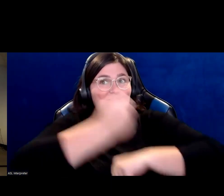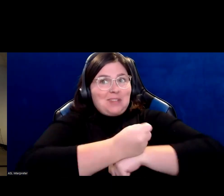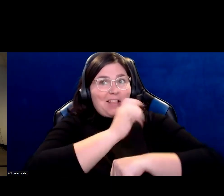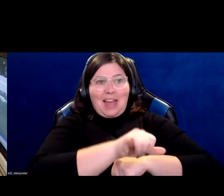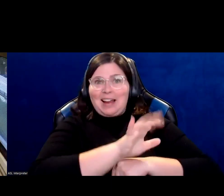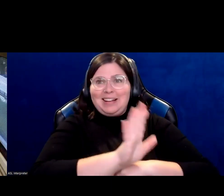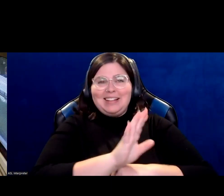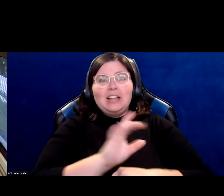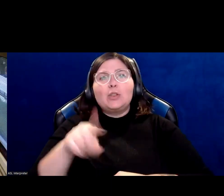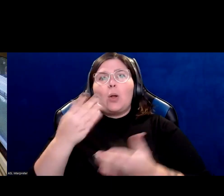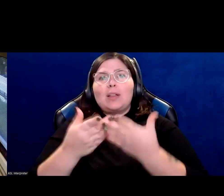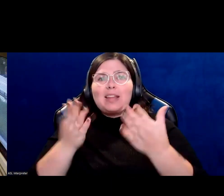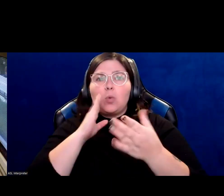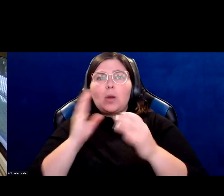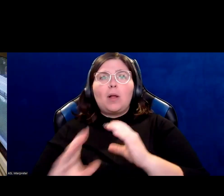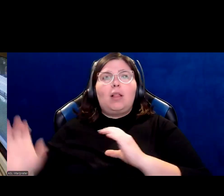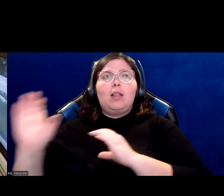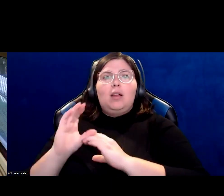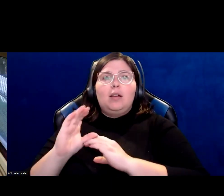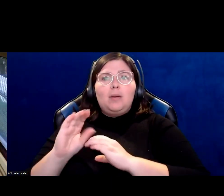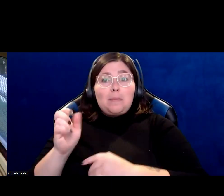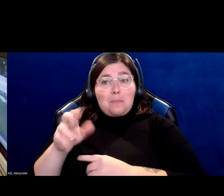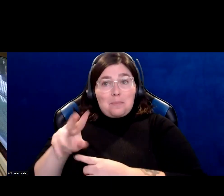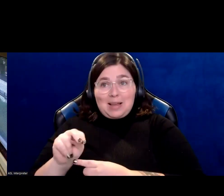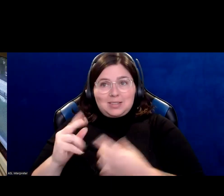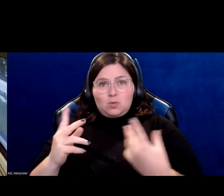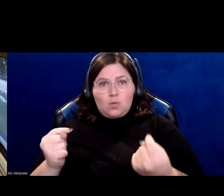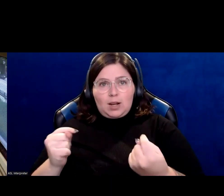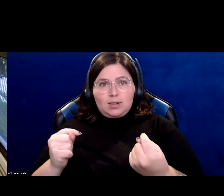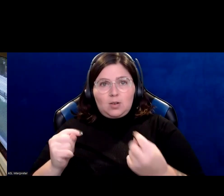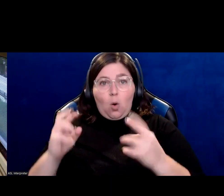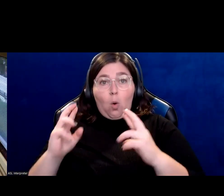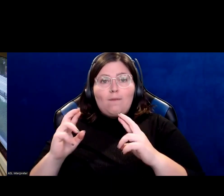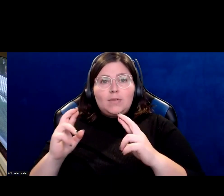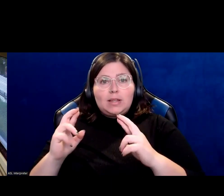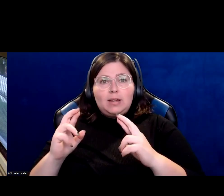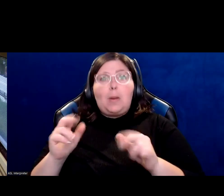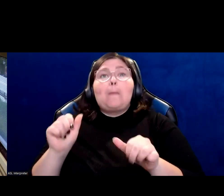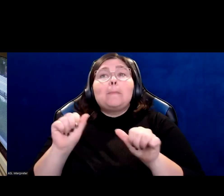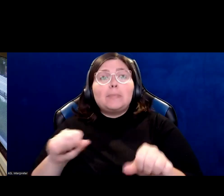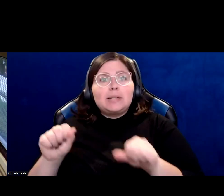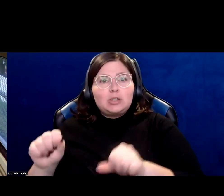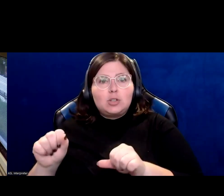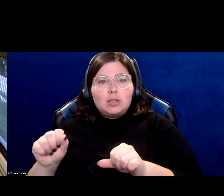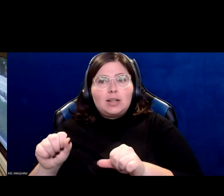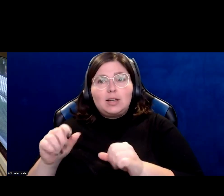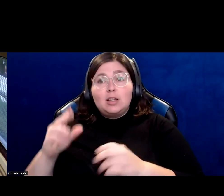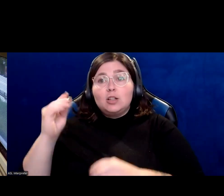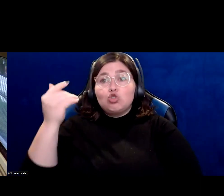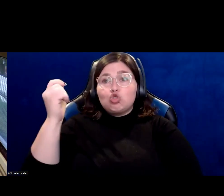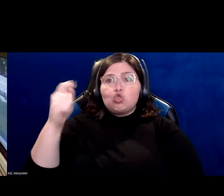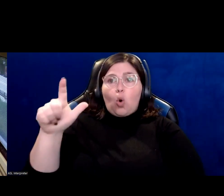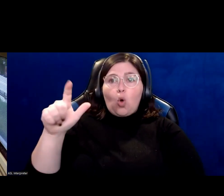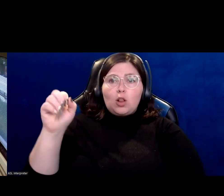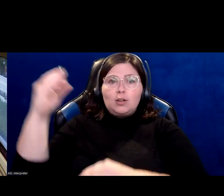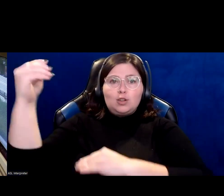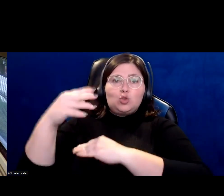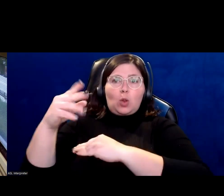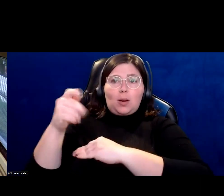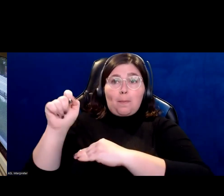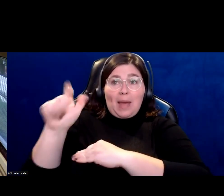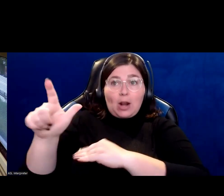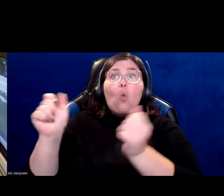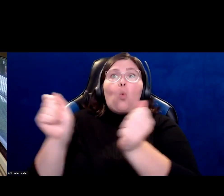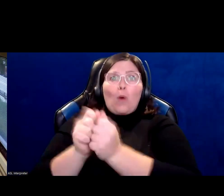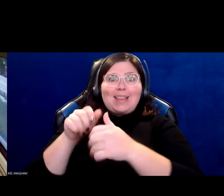only thing we'll be putting on top of this basin, hopefully is potentially solar panels with of course access